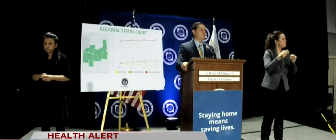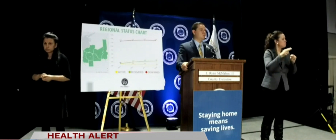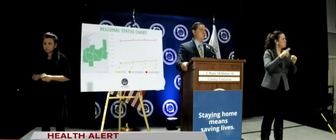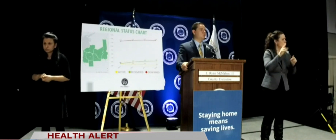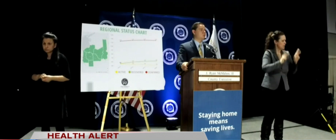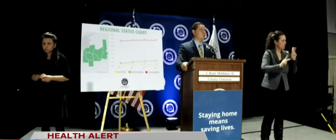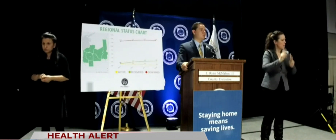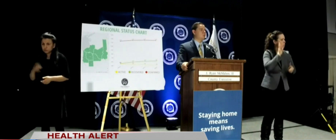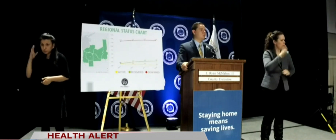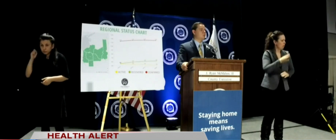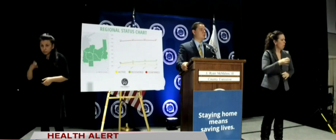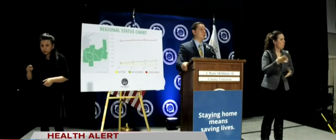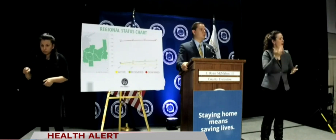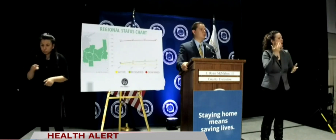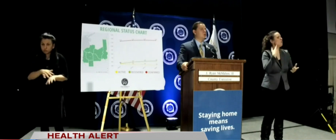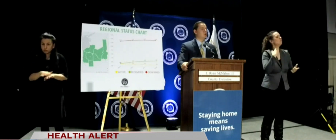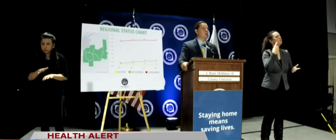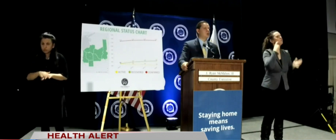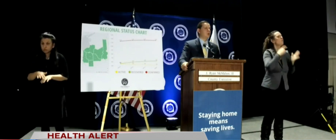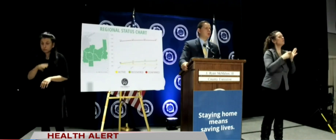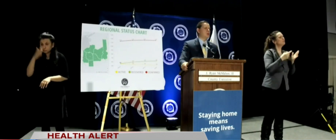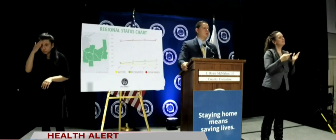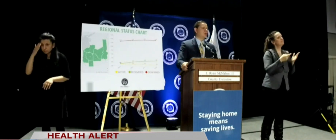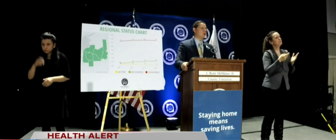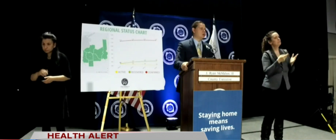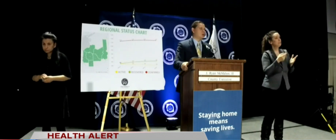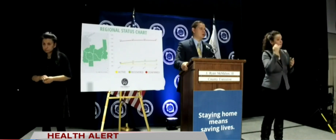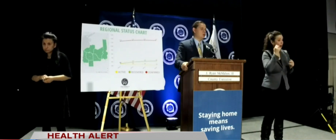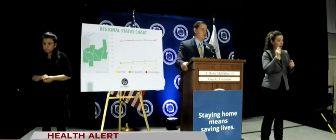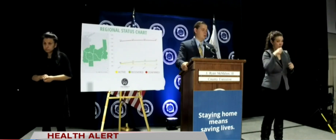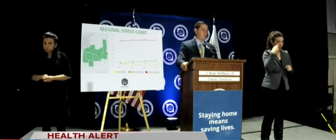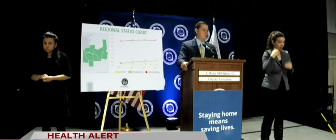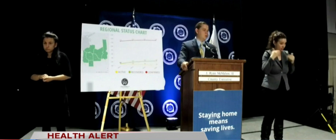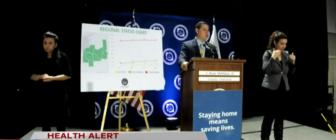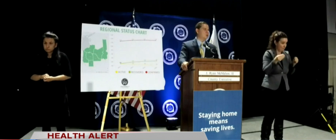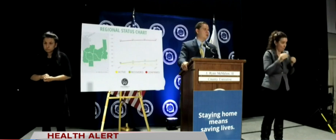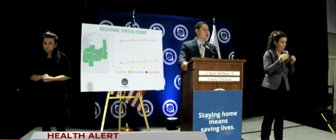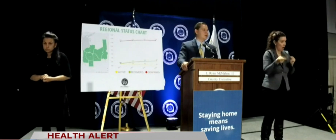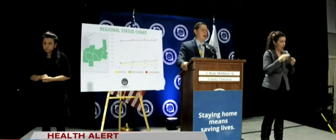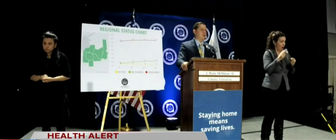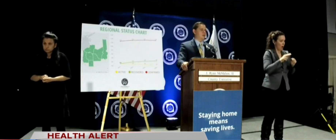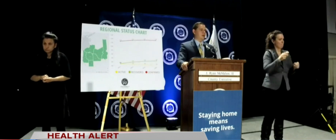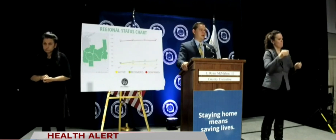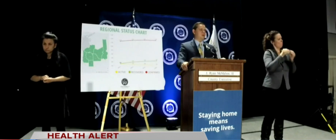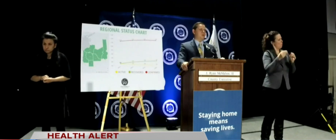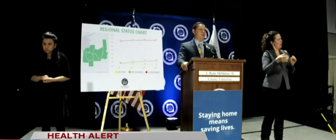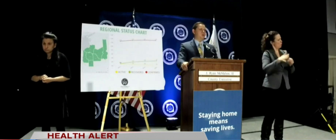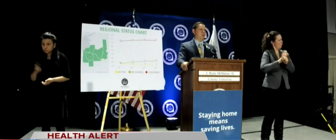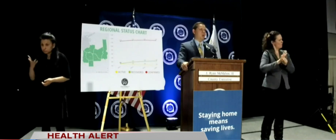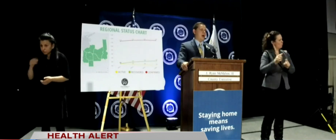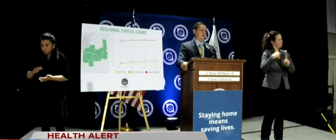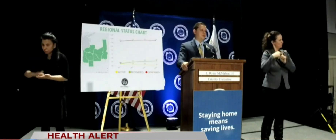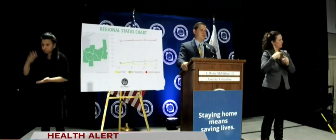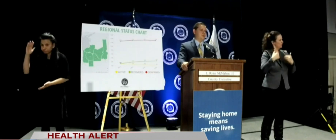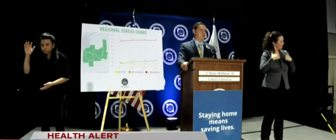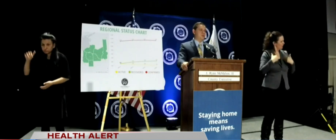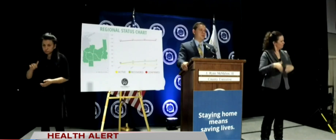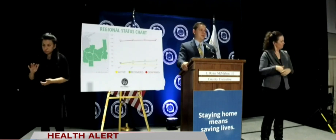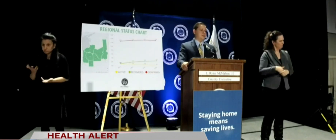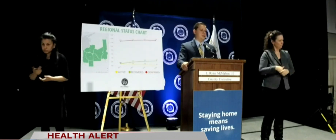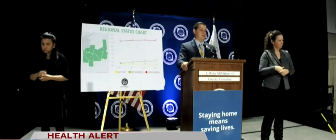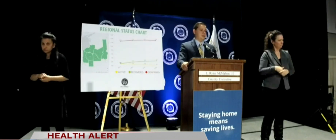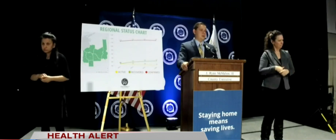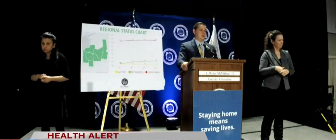result. How's that going to factor into your analysis as to where we are with research? Yeah, I think when you do proactive or